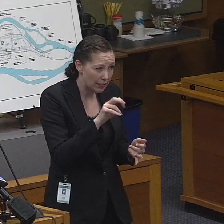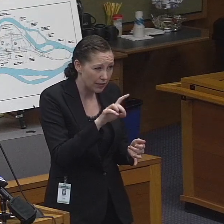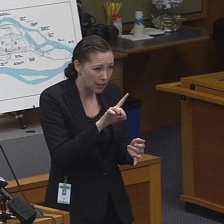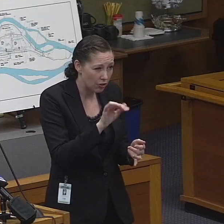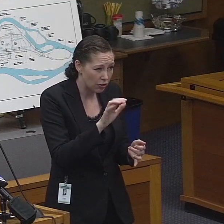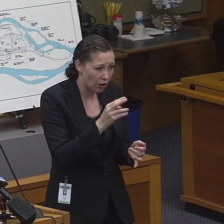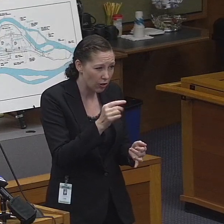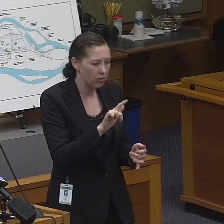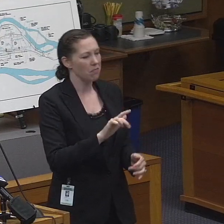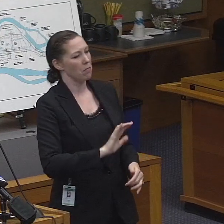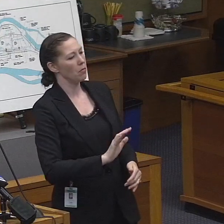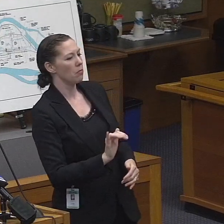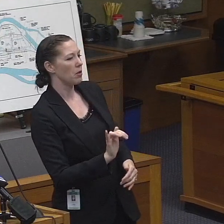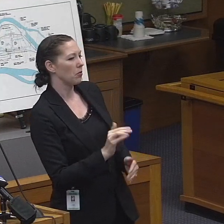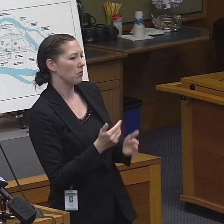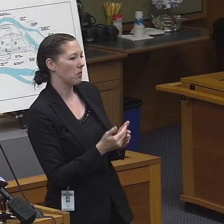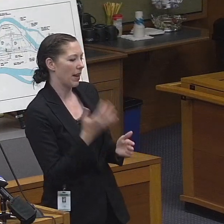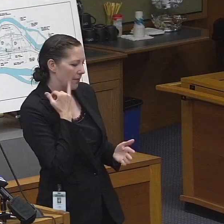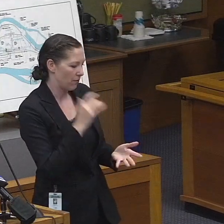much is this going to be costing the city?